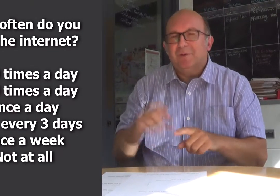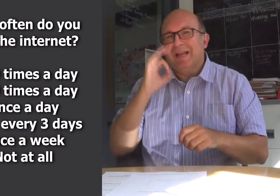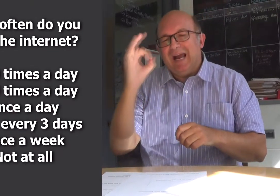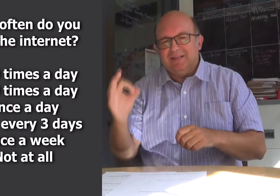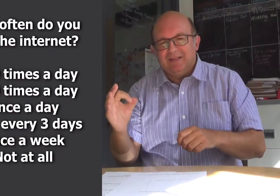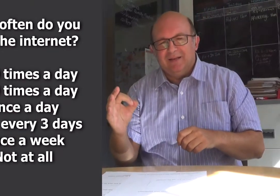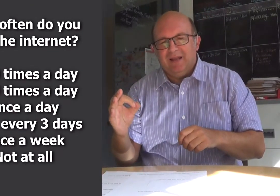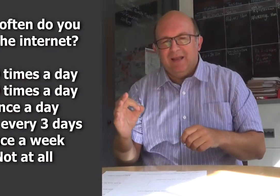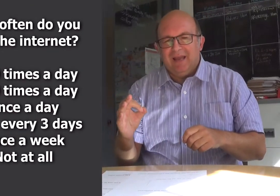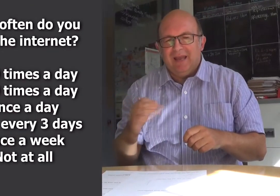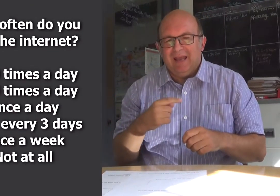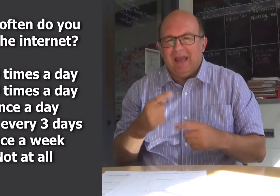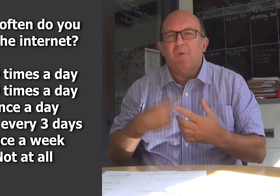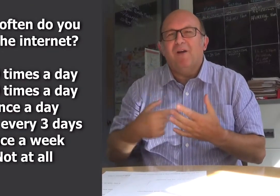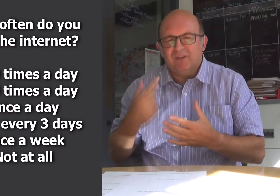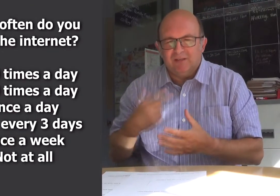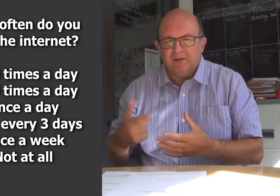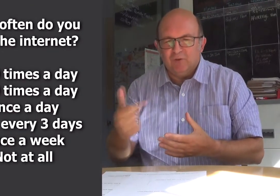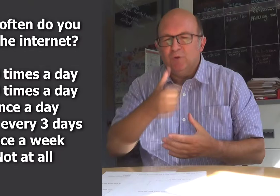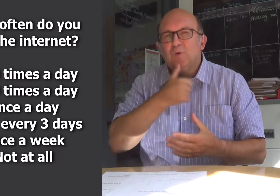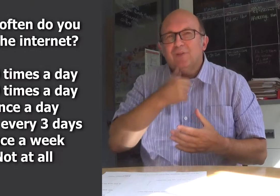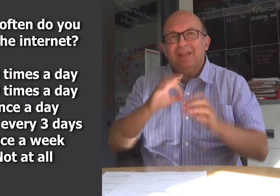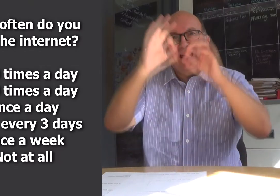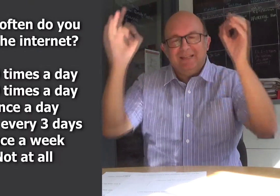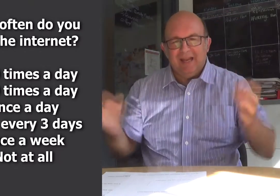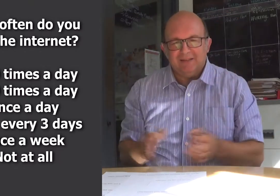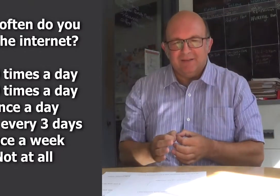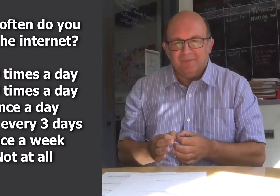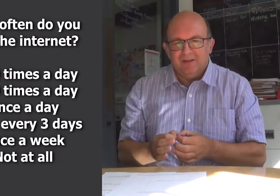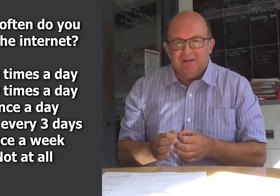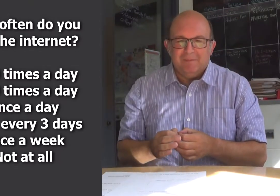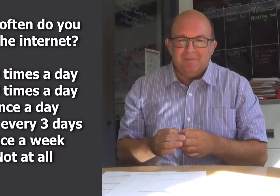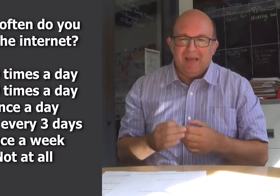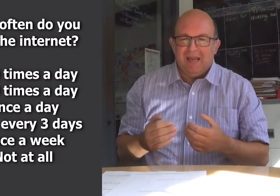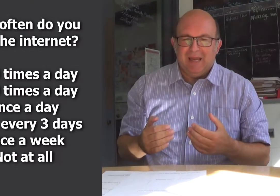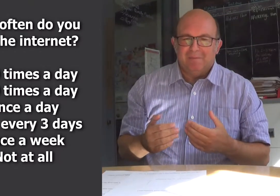Or do you be acting? How often do you use the internet?